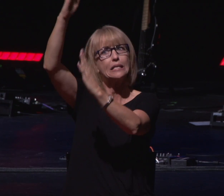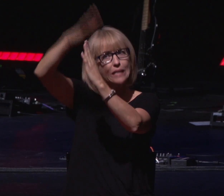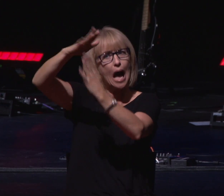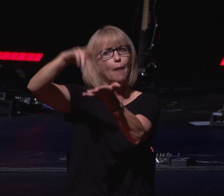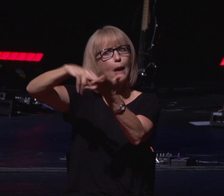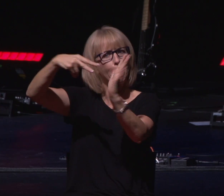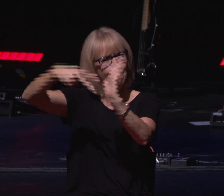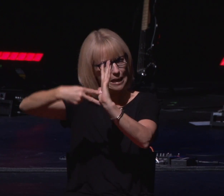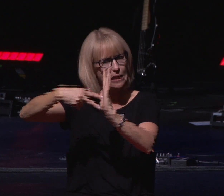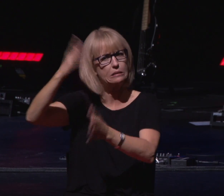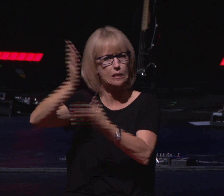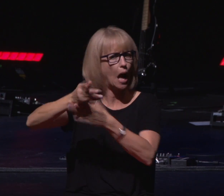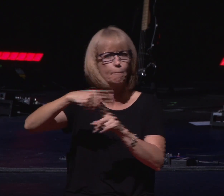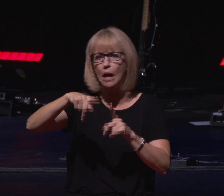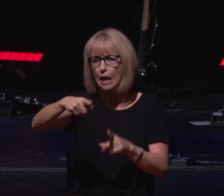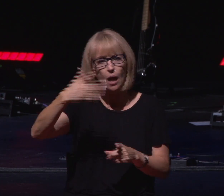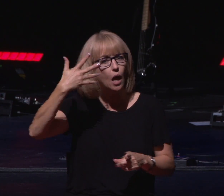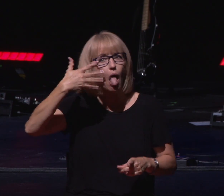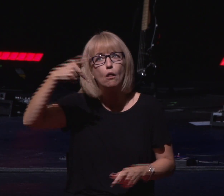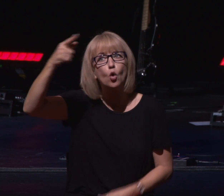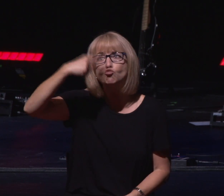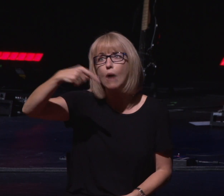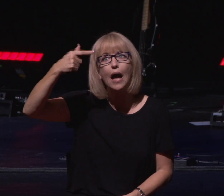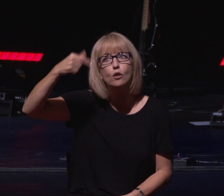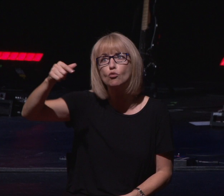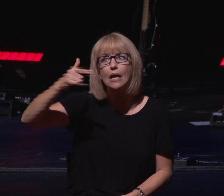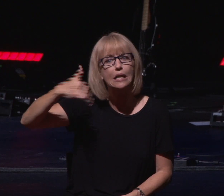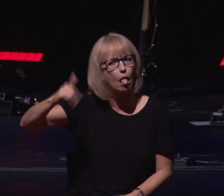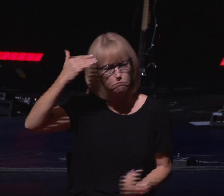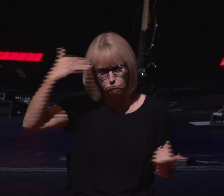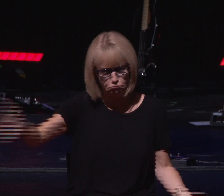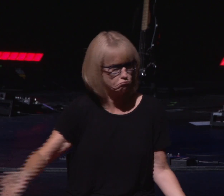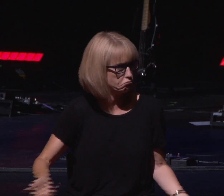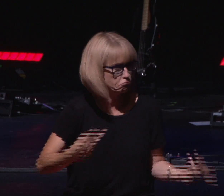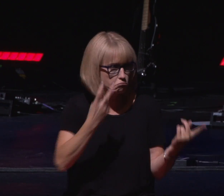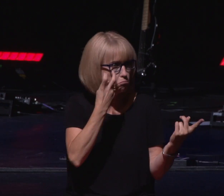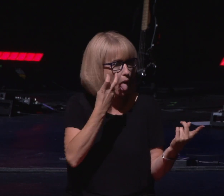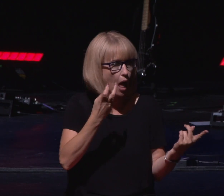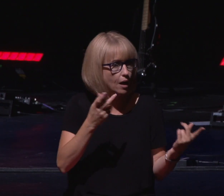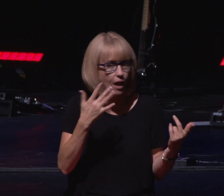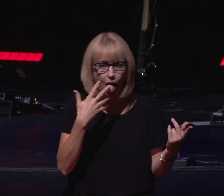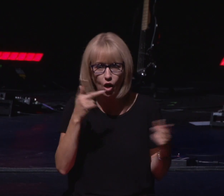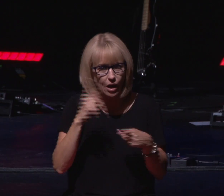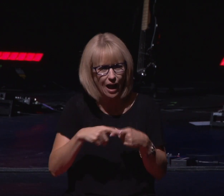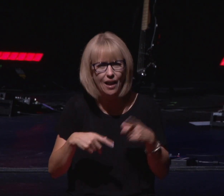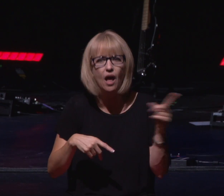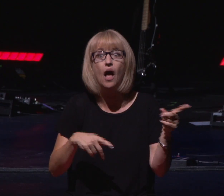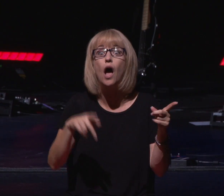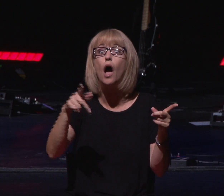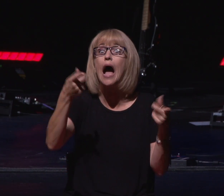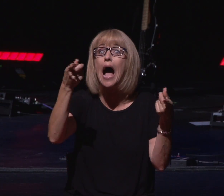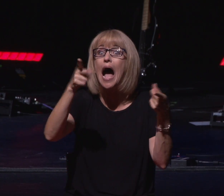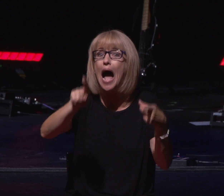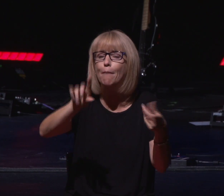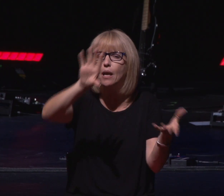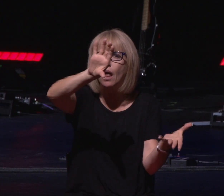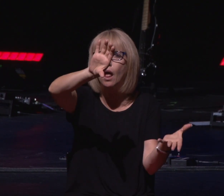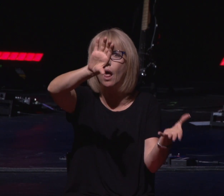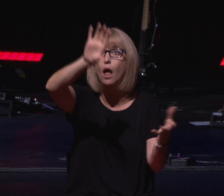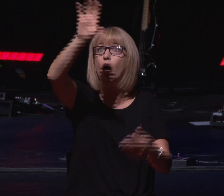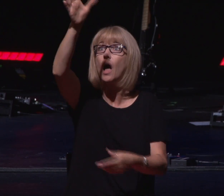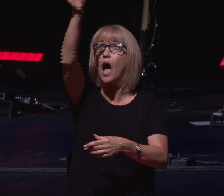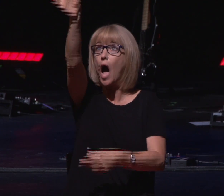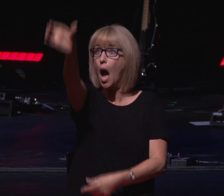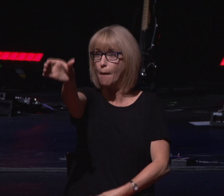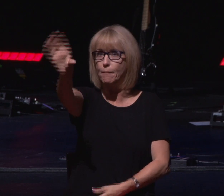because they all looked the same to him. That's kind of a little scary. And it was never a problem, because he knew until they turned the stoplight sideways. And that